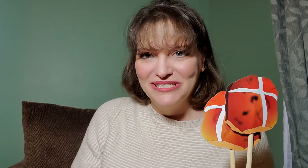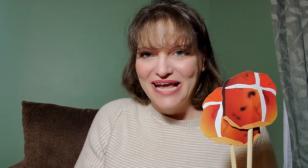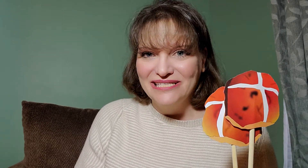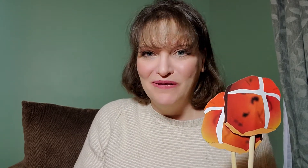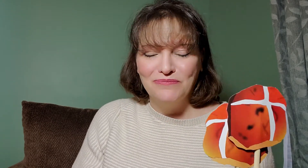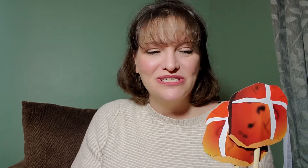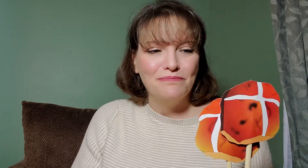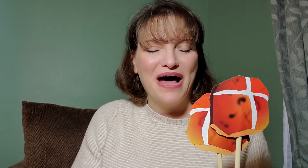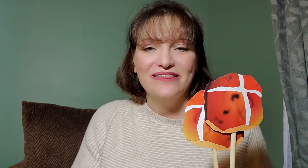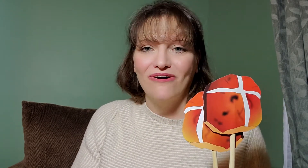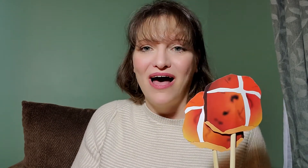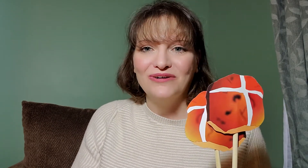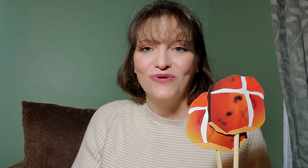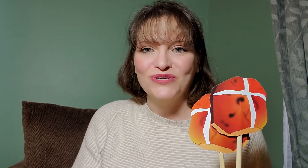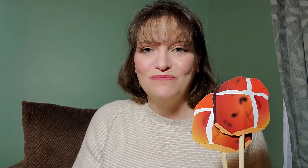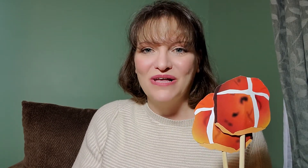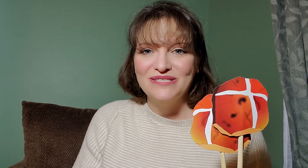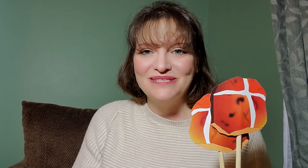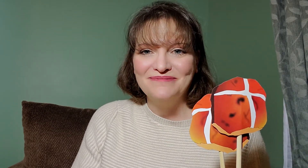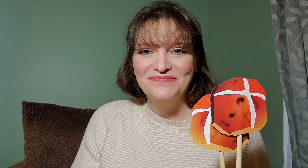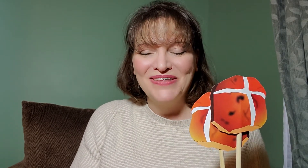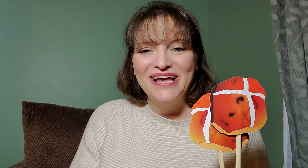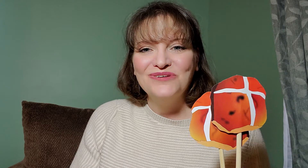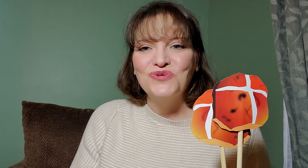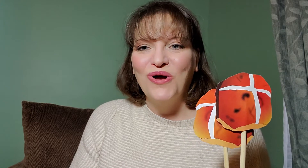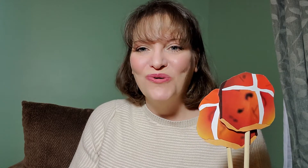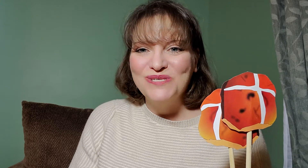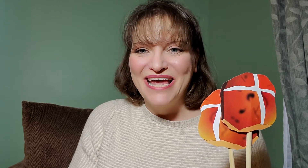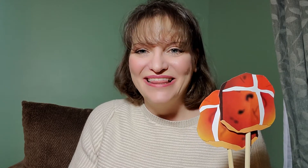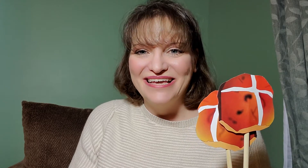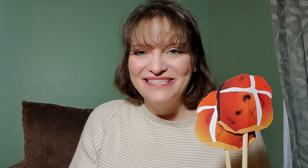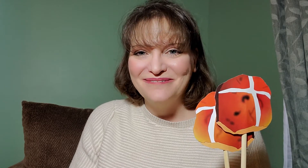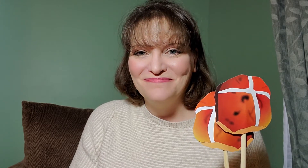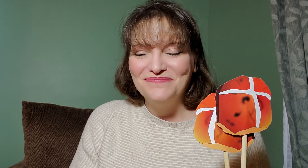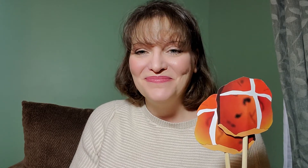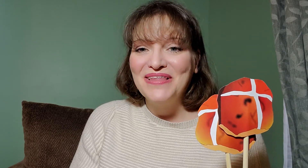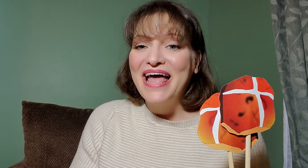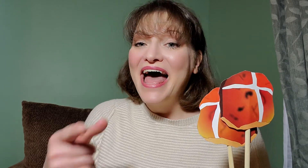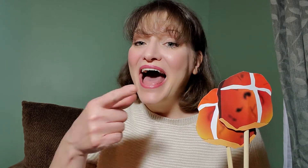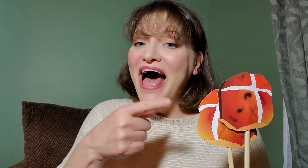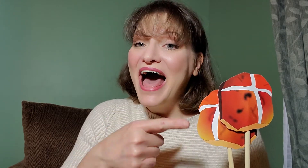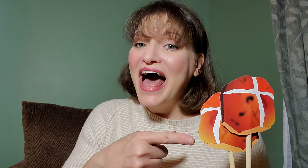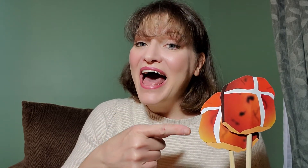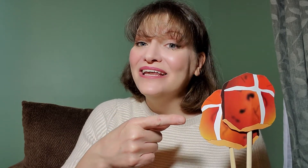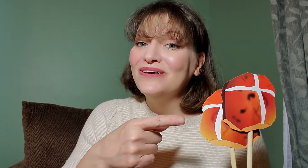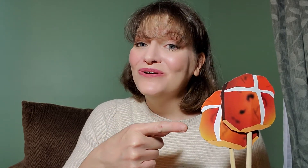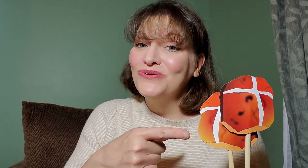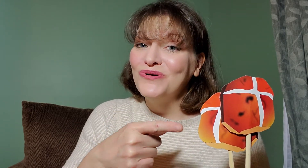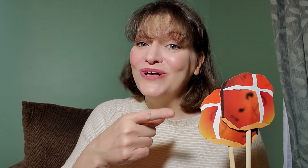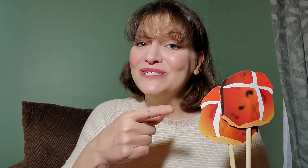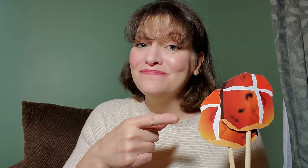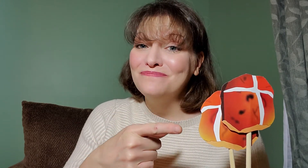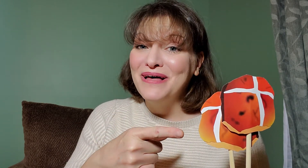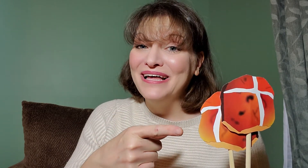entice people to buy their hot cross buns. So it goes like this. Hot cross